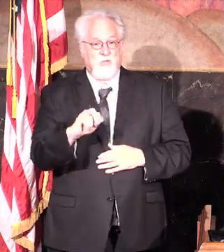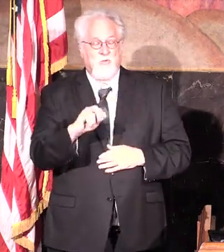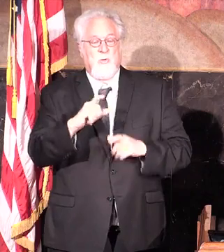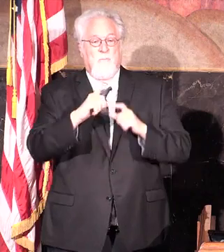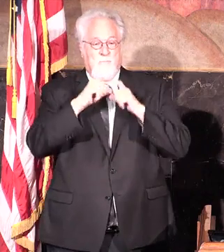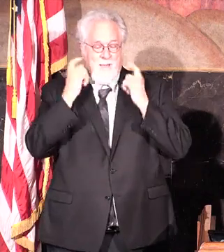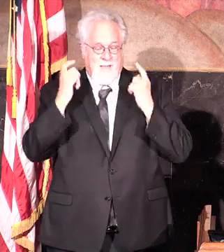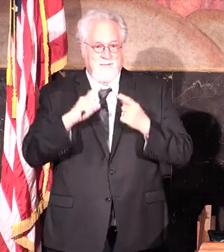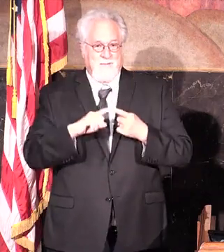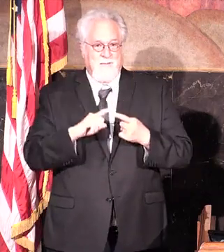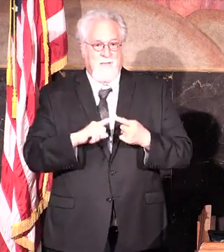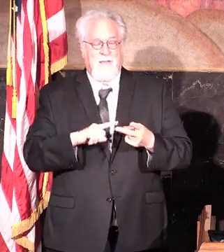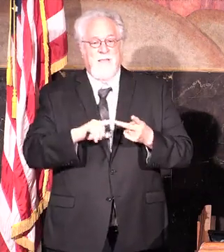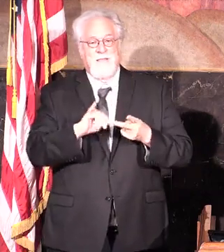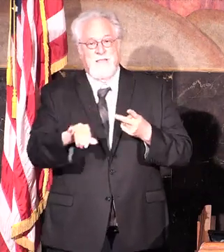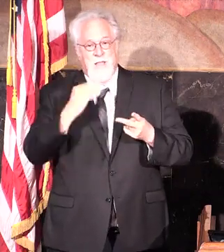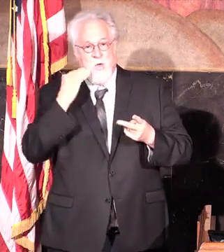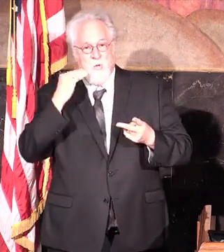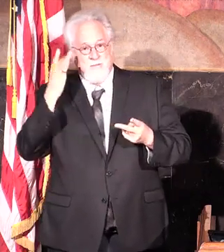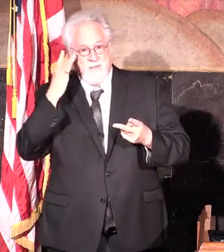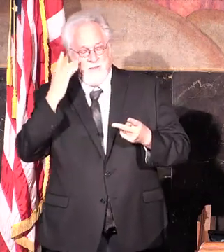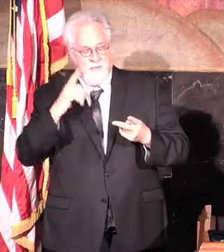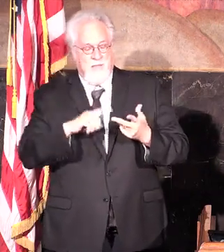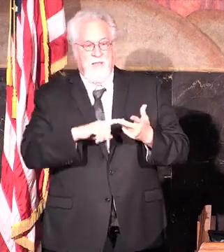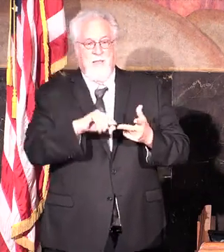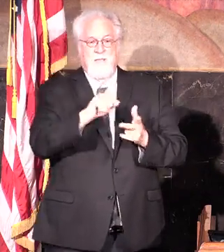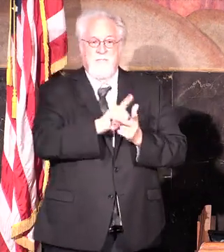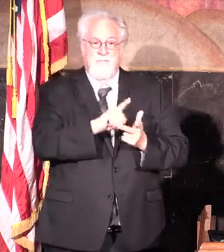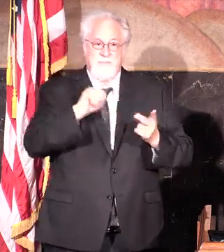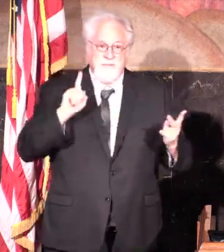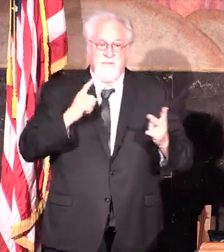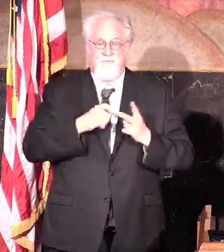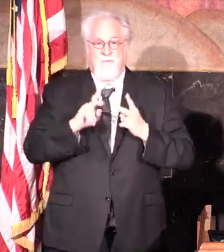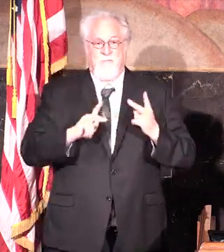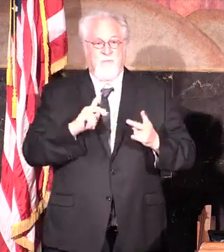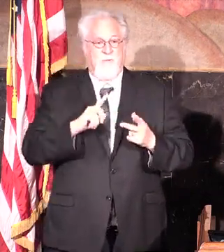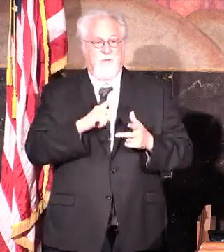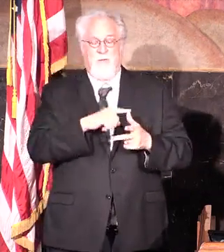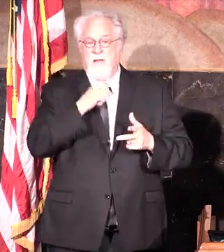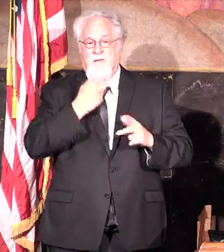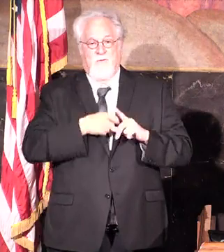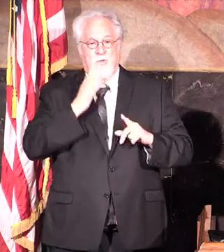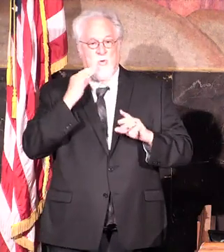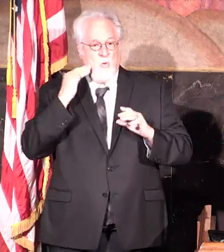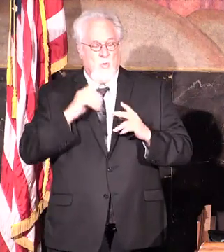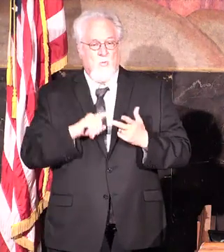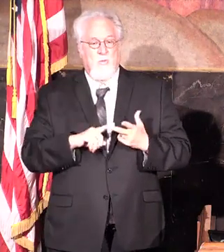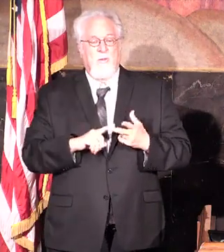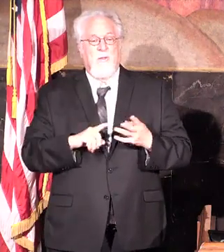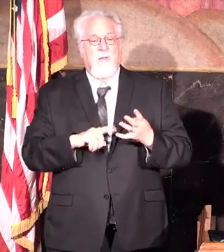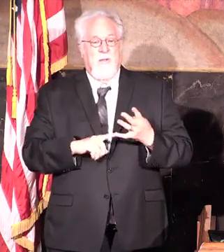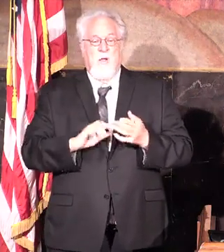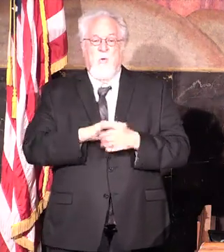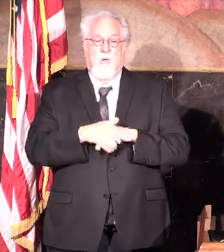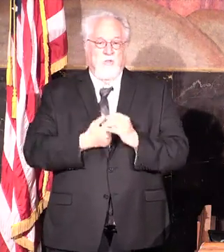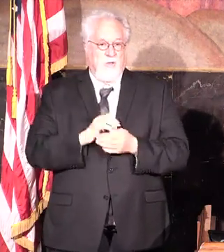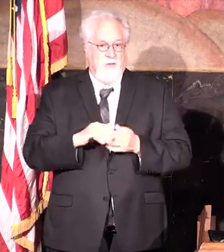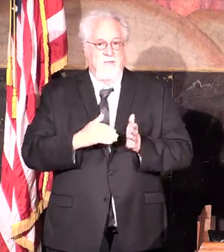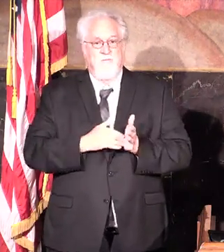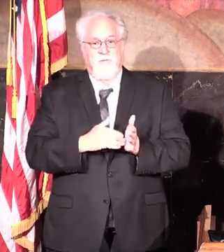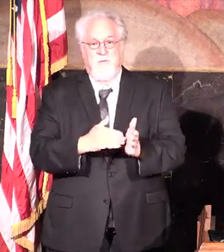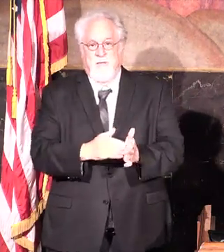mask. Stay home when you're sick. Socially distance from people when they're not from your immediate household, and wash your hands